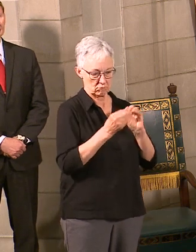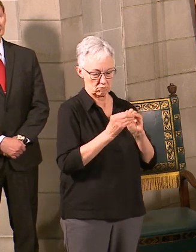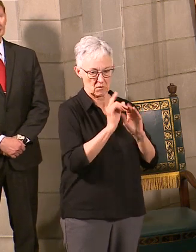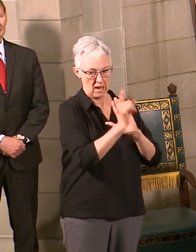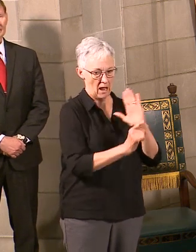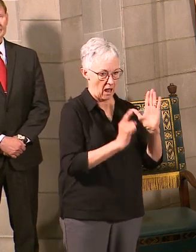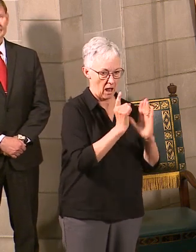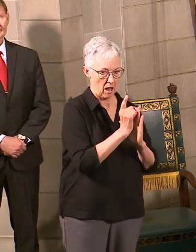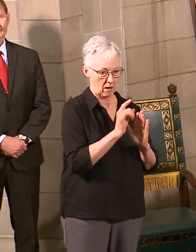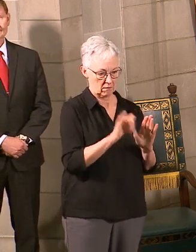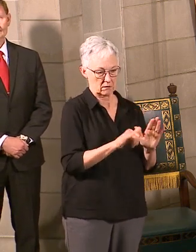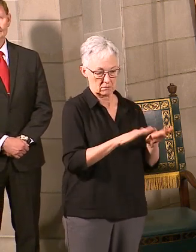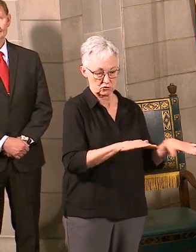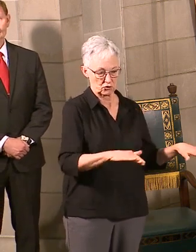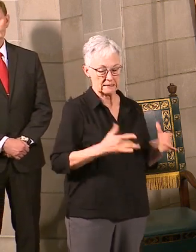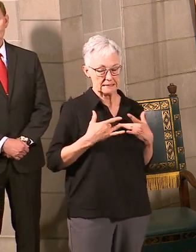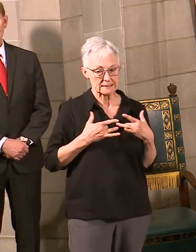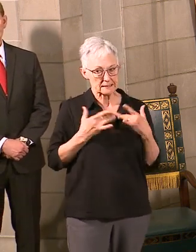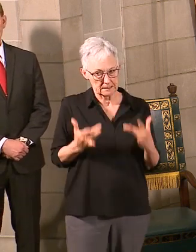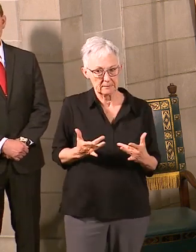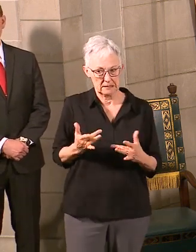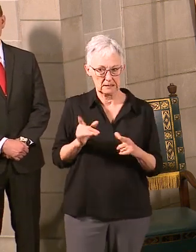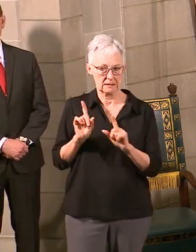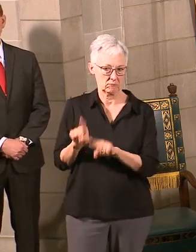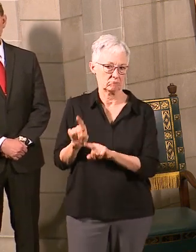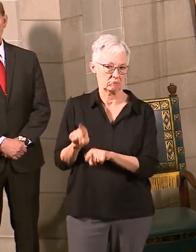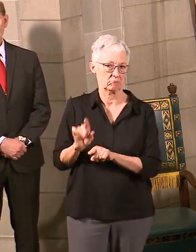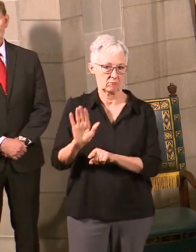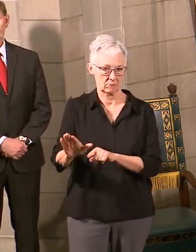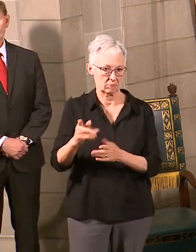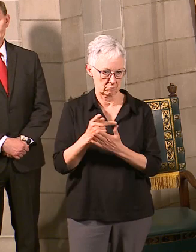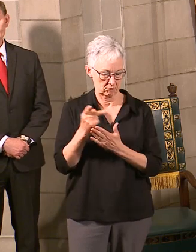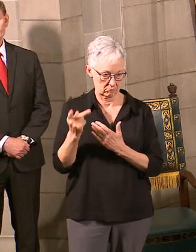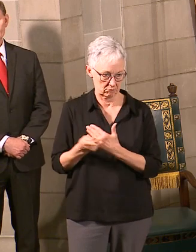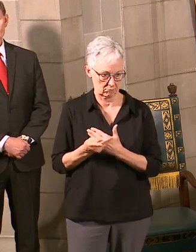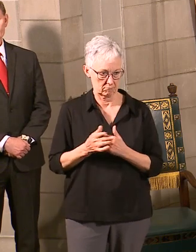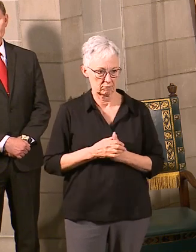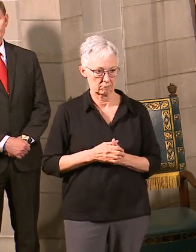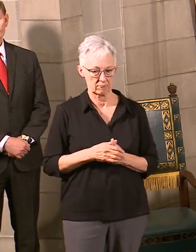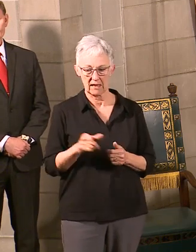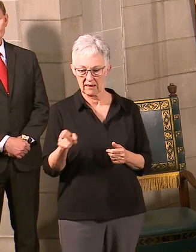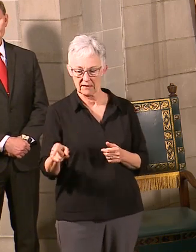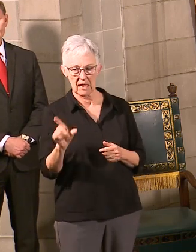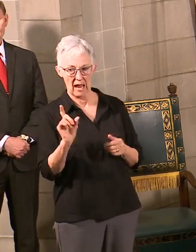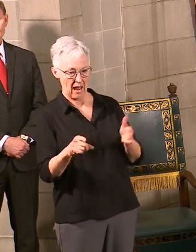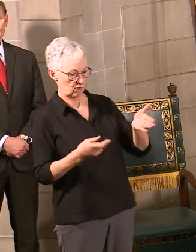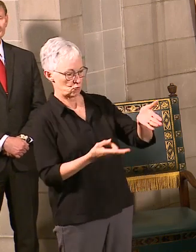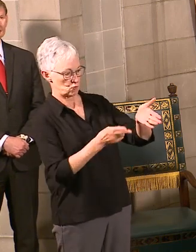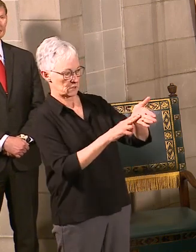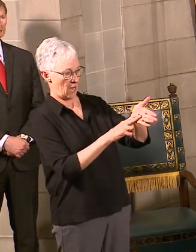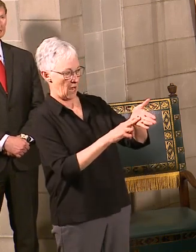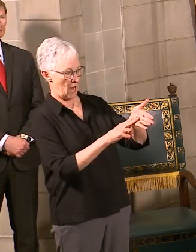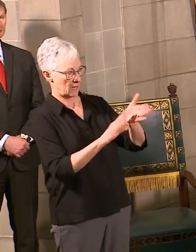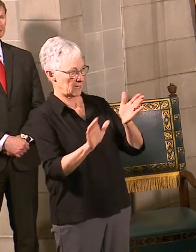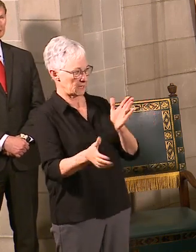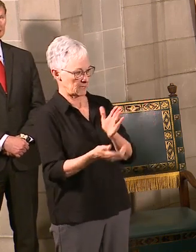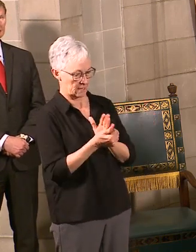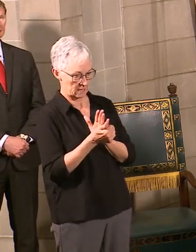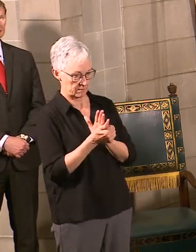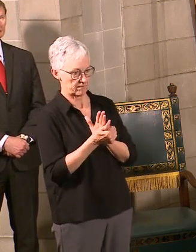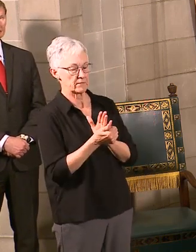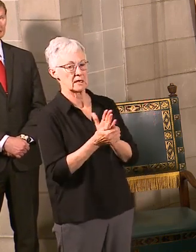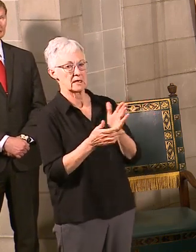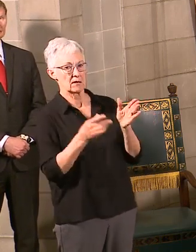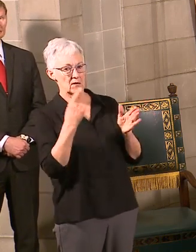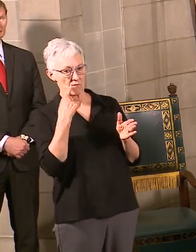typically attends their program. Providers will have to sign and submit an addendum to their existing subsidy agreement, and this form is available on the